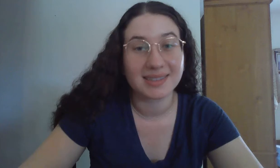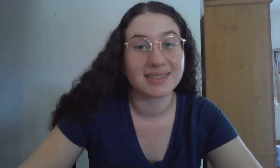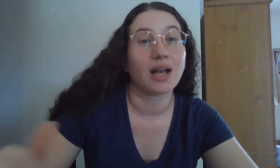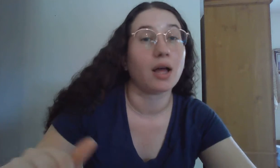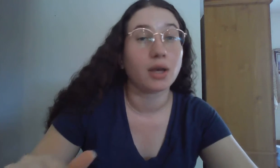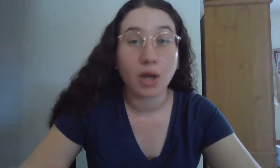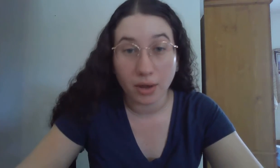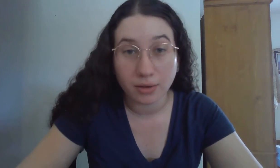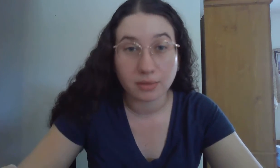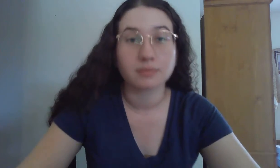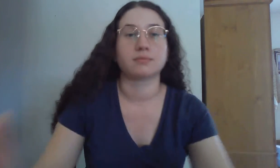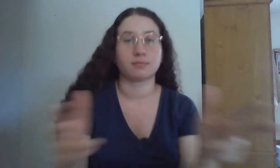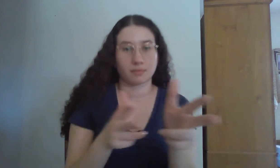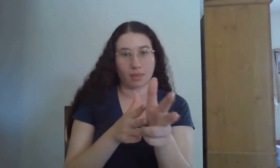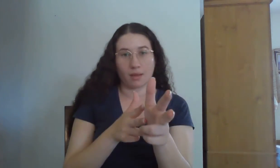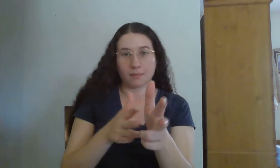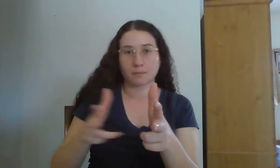passes another.